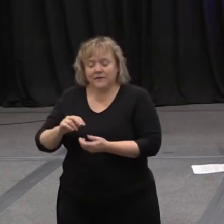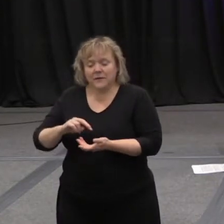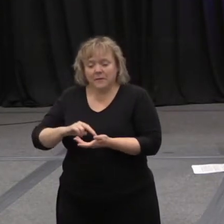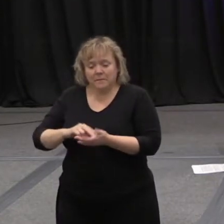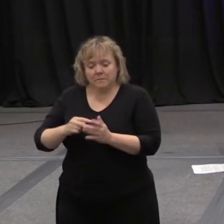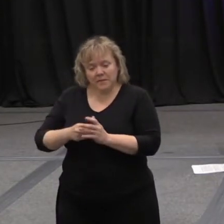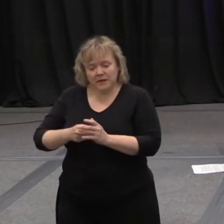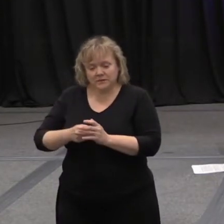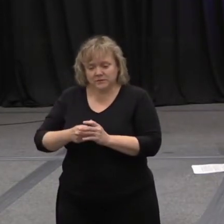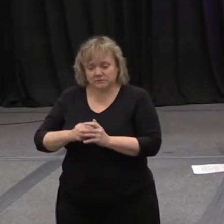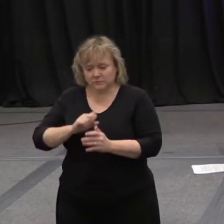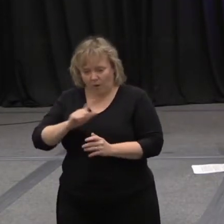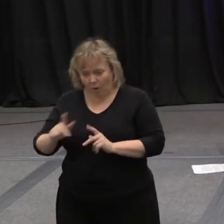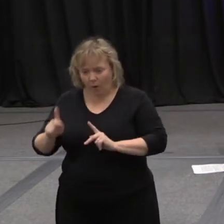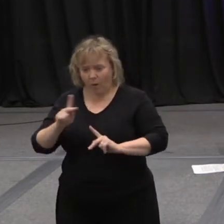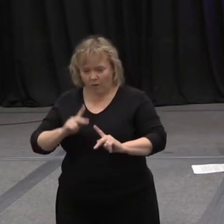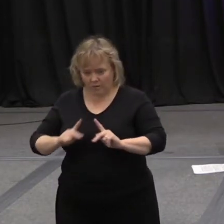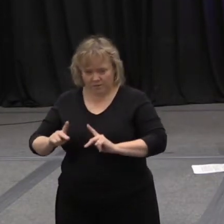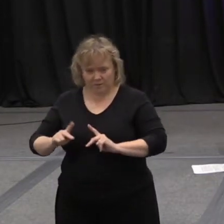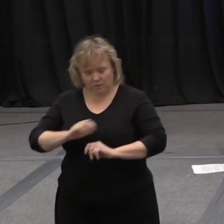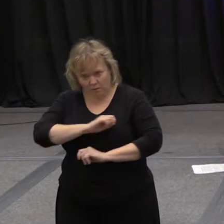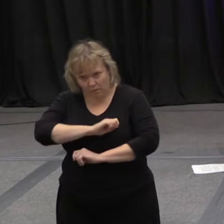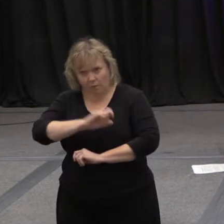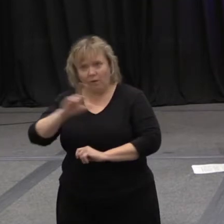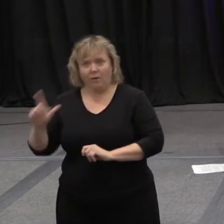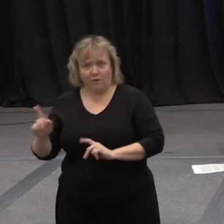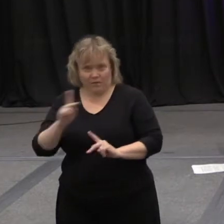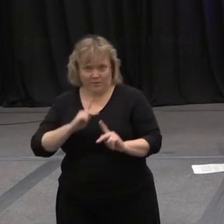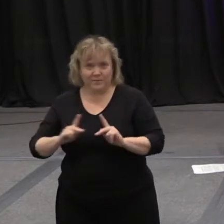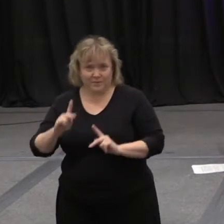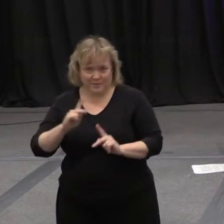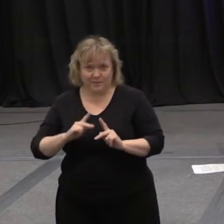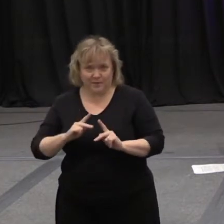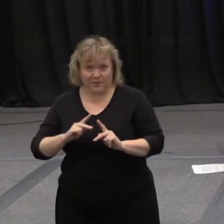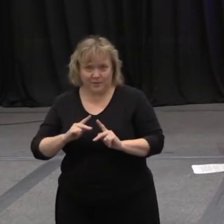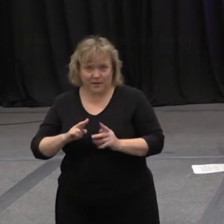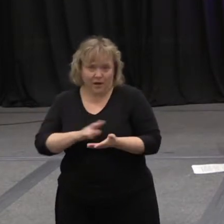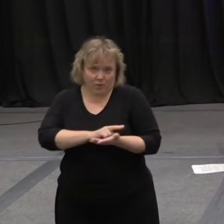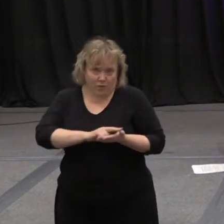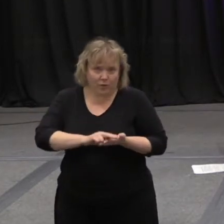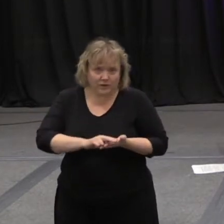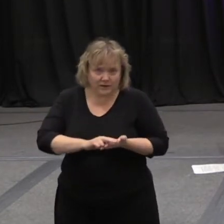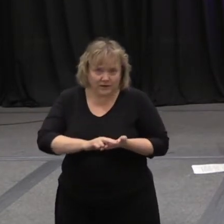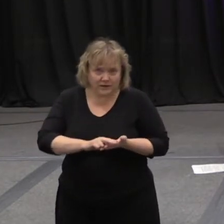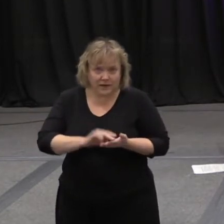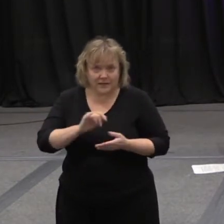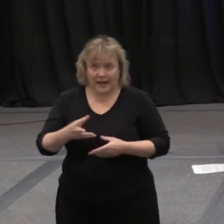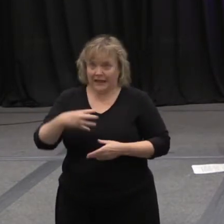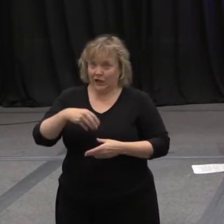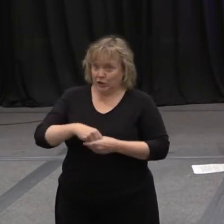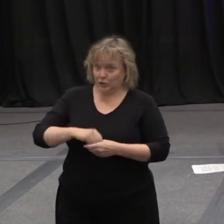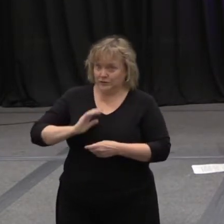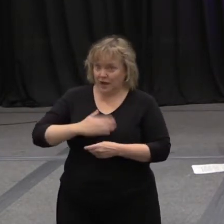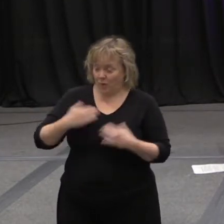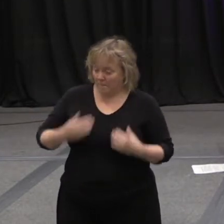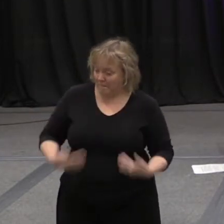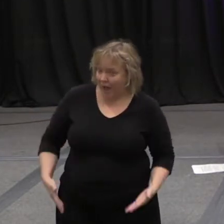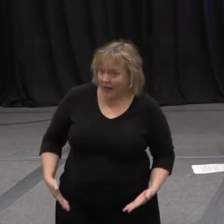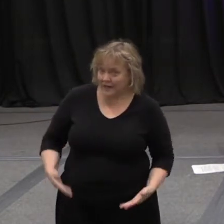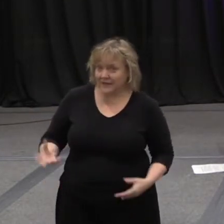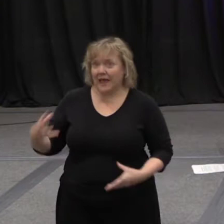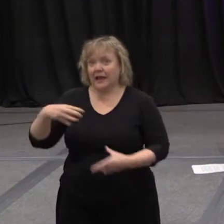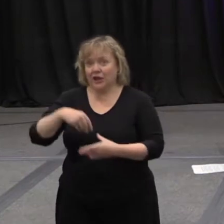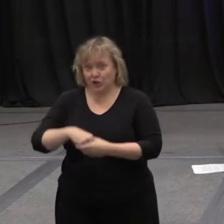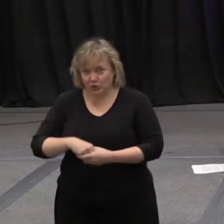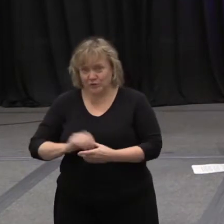all of us are holy, and that includes our bodies, and that includes our sexuality. Sorry, church people. I know that's